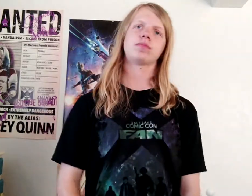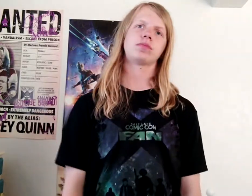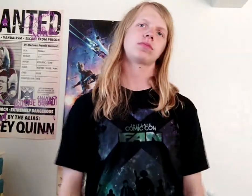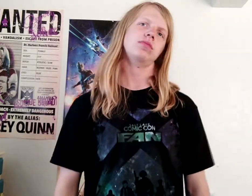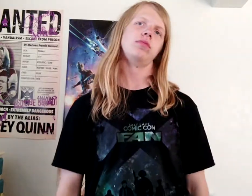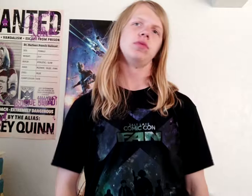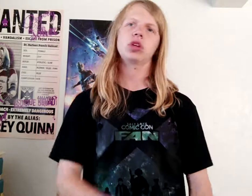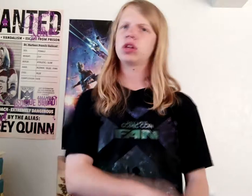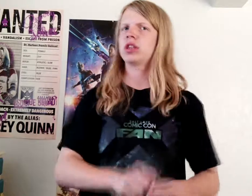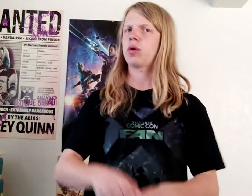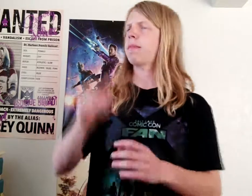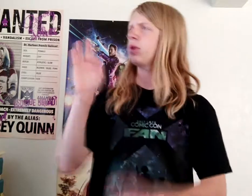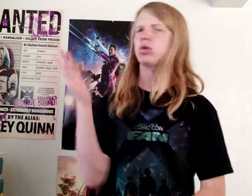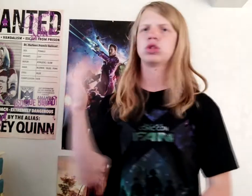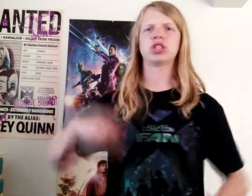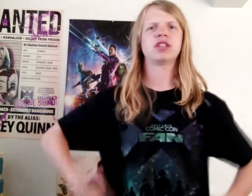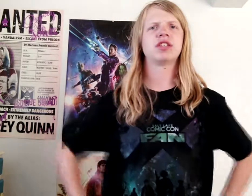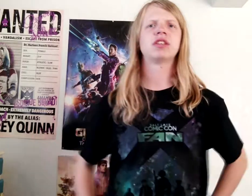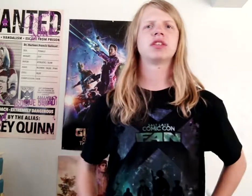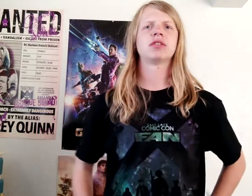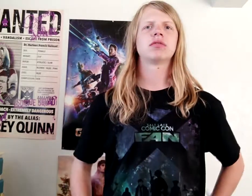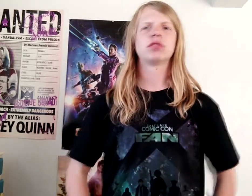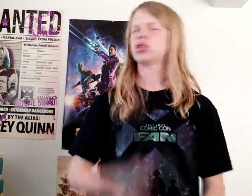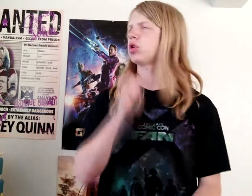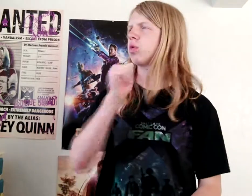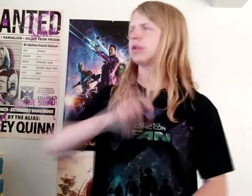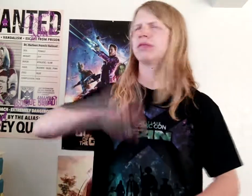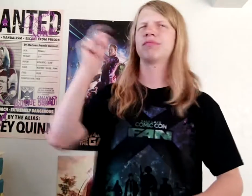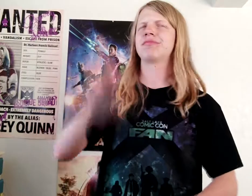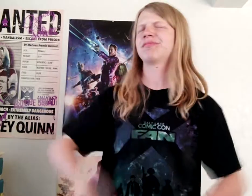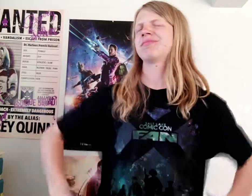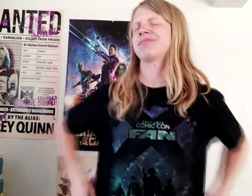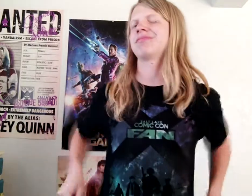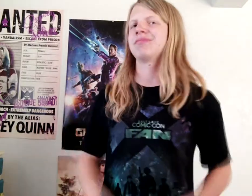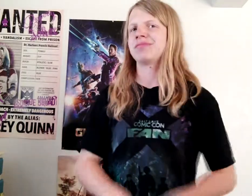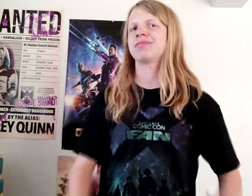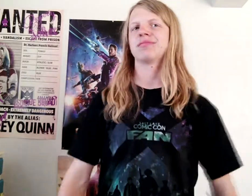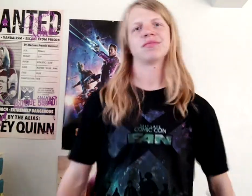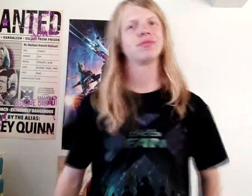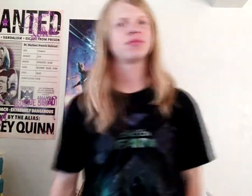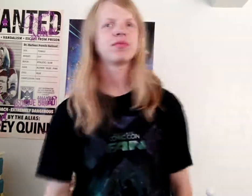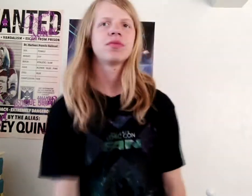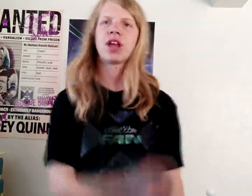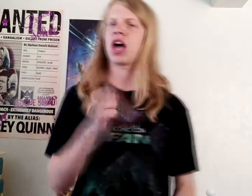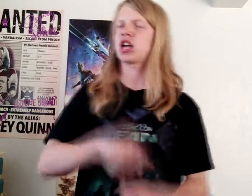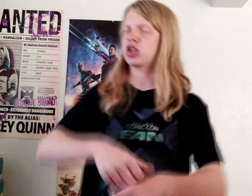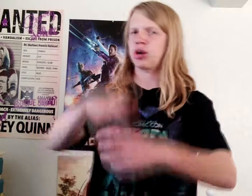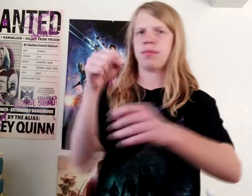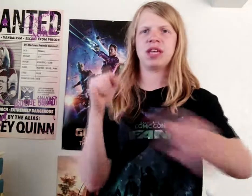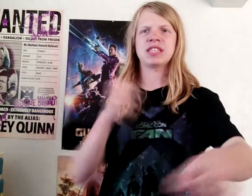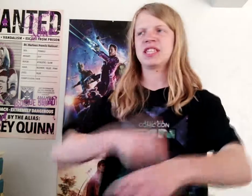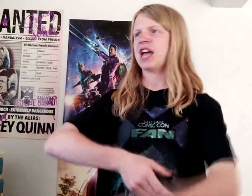The way she fits in blue jeans, she don't need no belt. But I can turn them inside